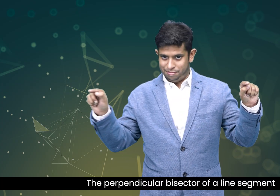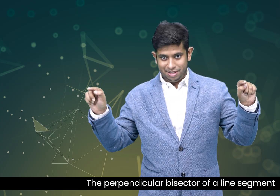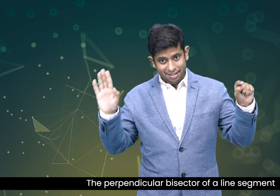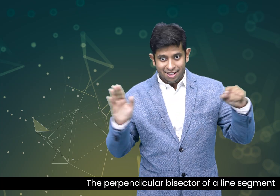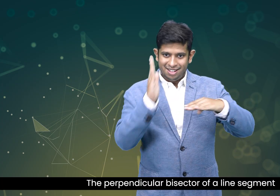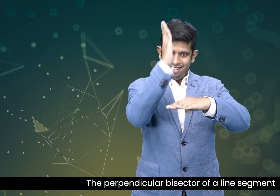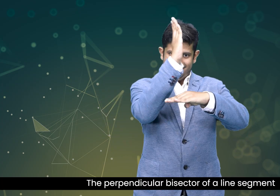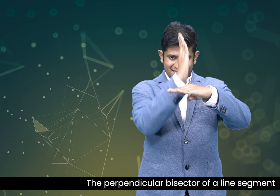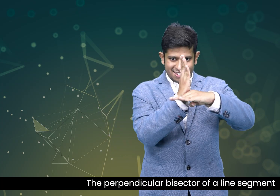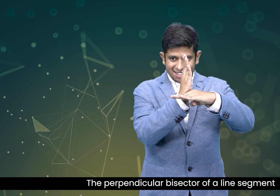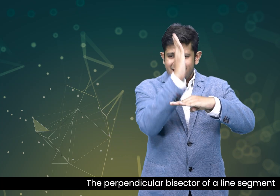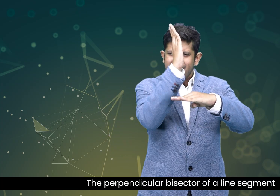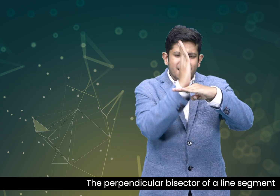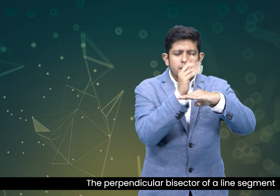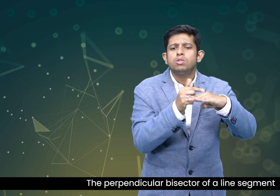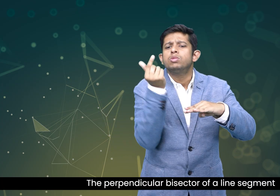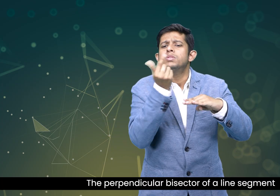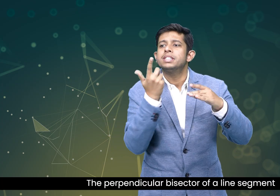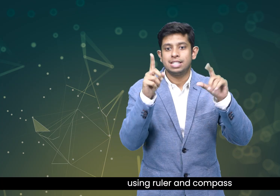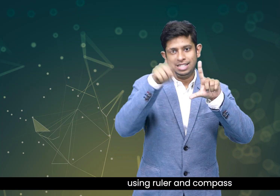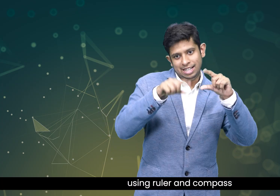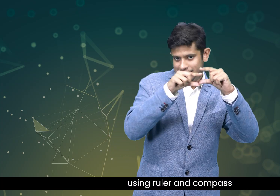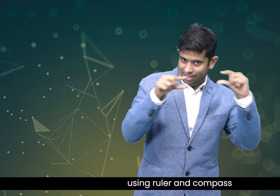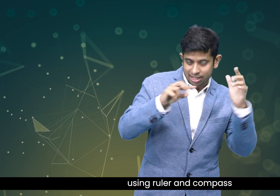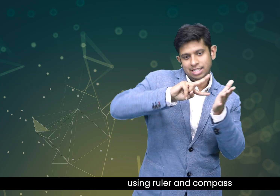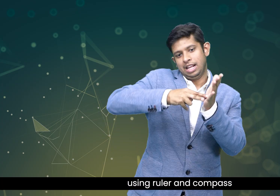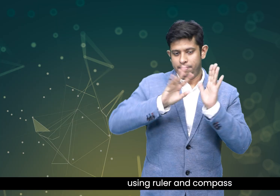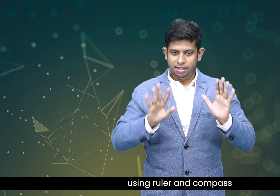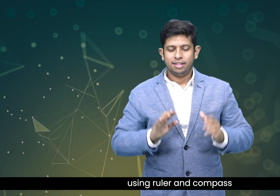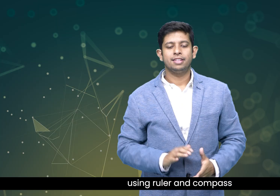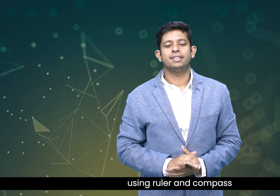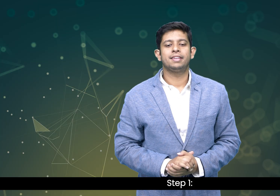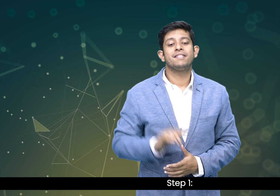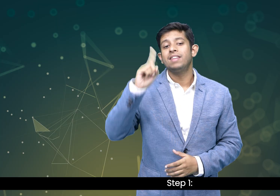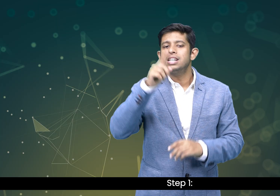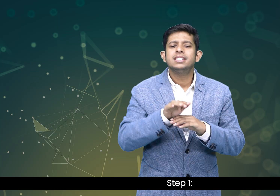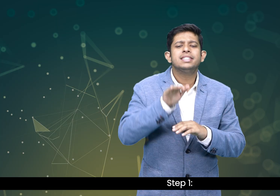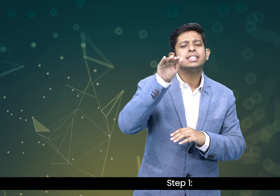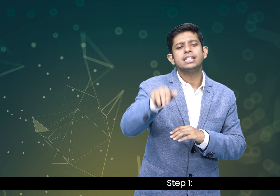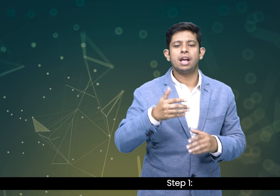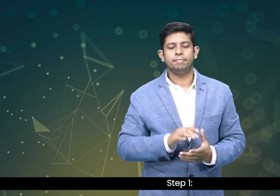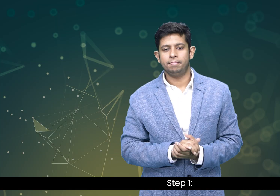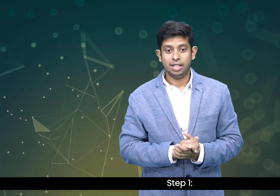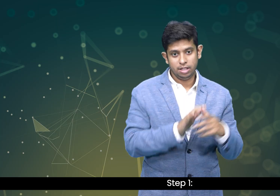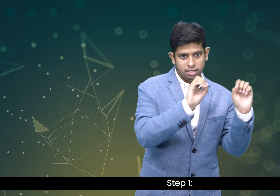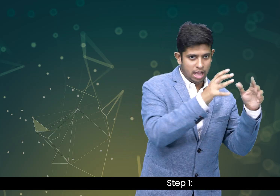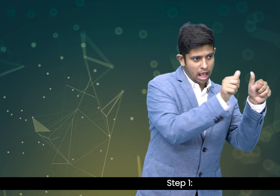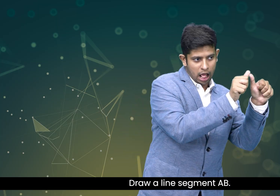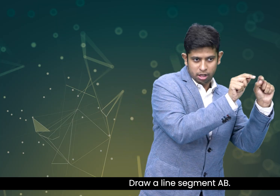Perpendicular bisector of a line segment using ruler and compass. Step 1. Draw